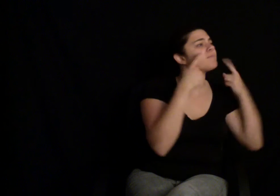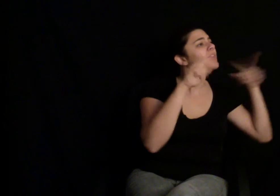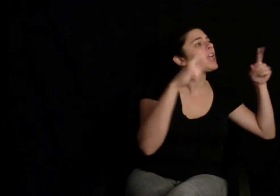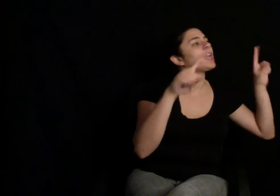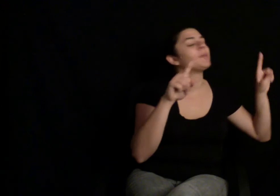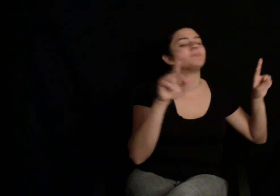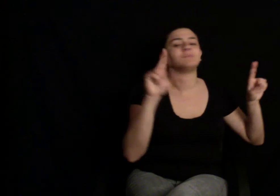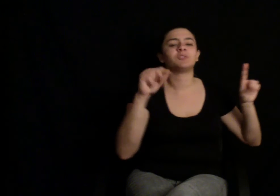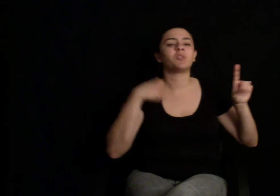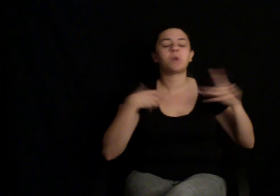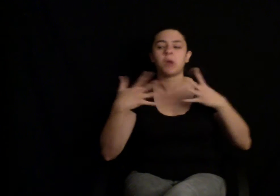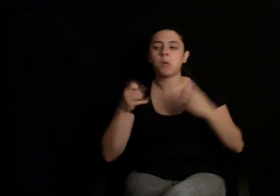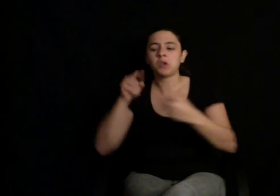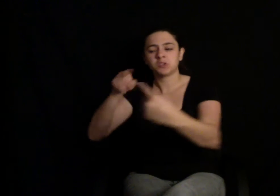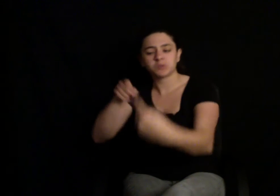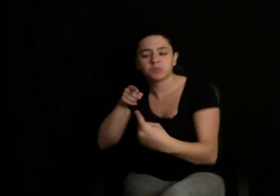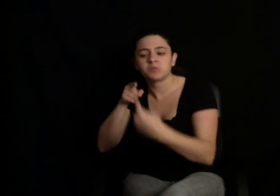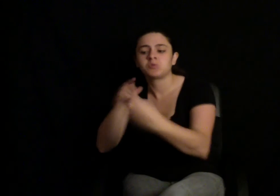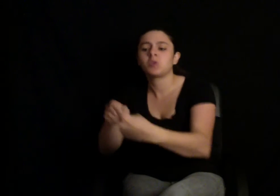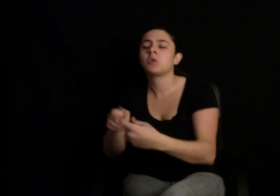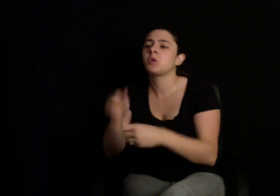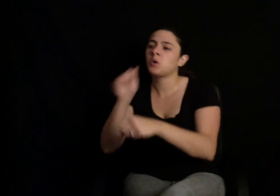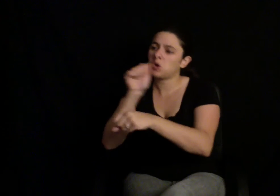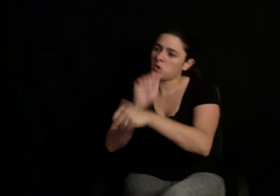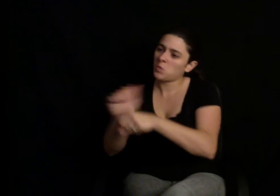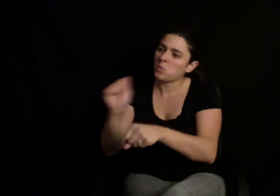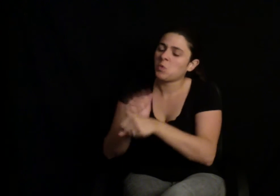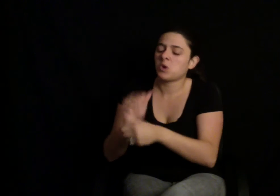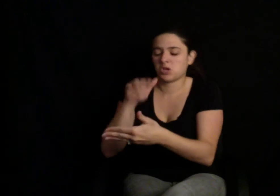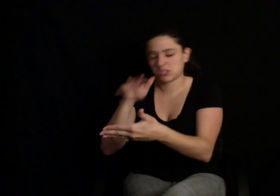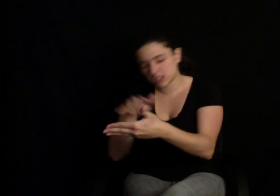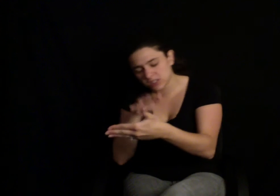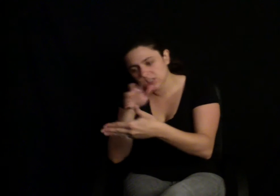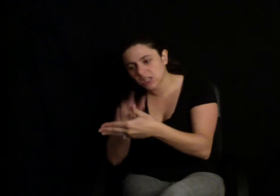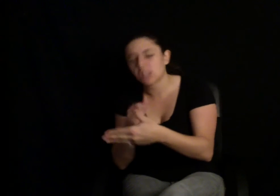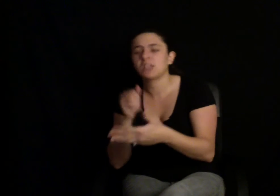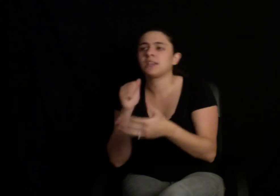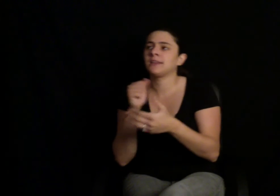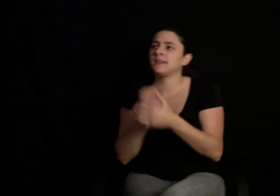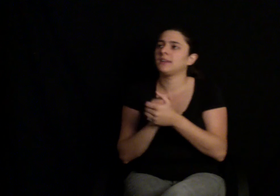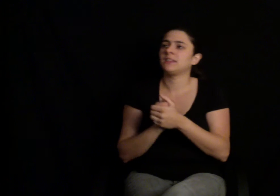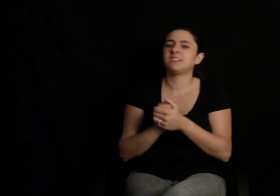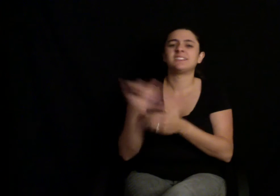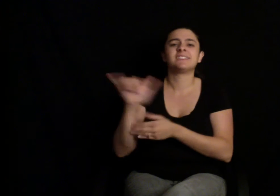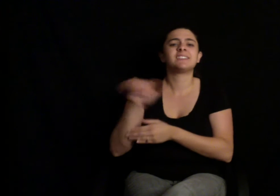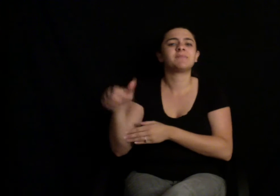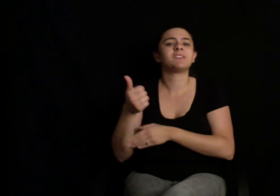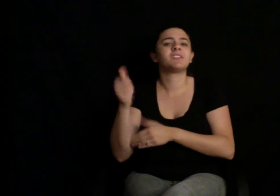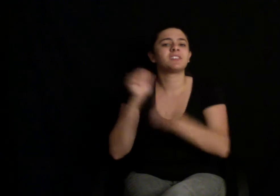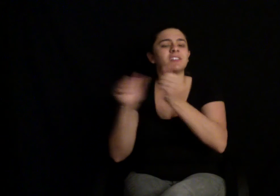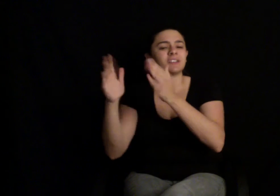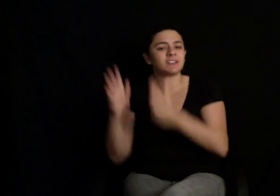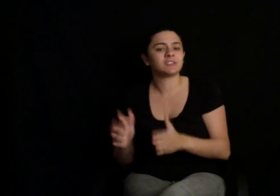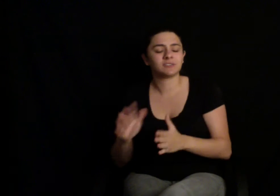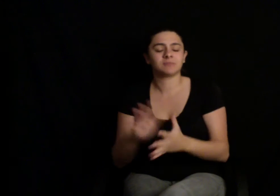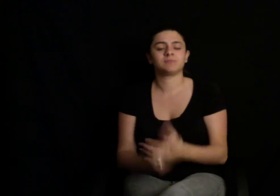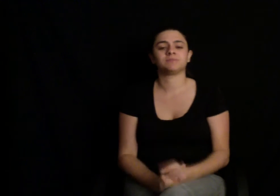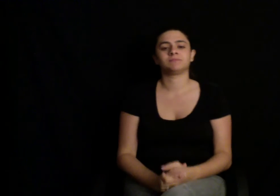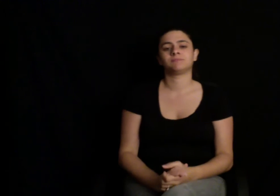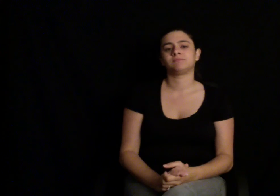arduous, struggling actor, move to LA, wait on tables, and do it the way that most people have done it. And that's the